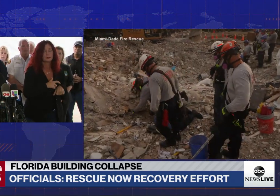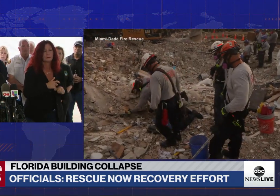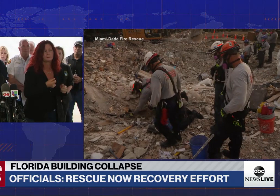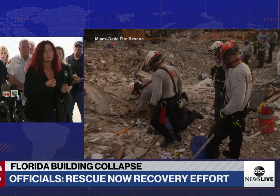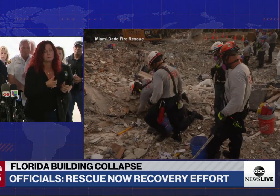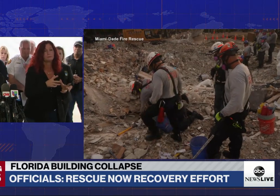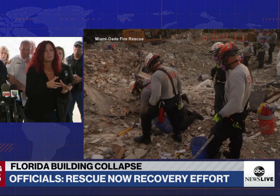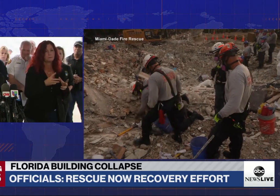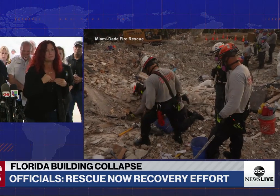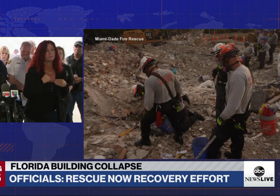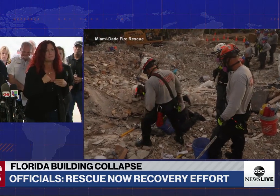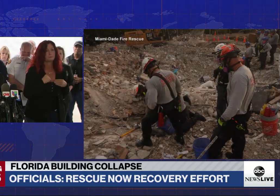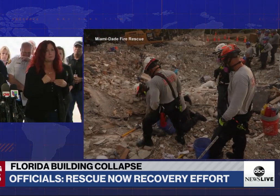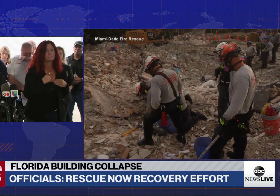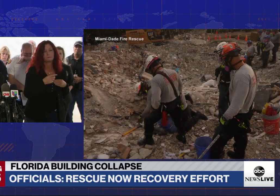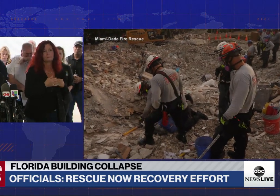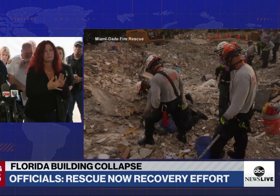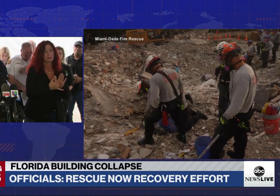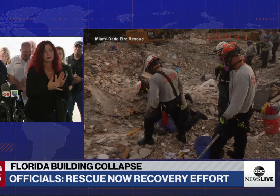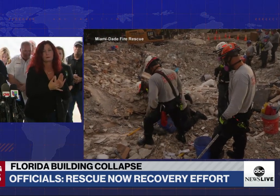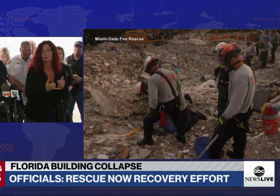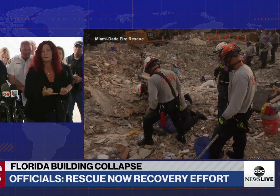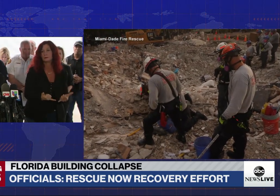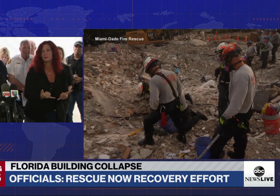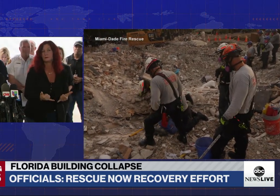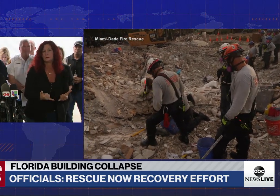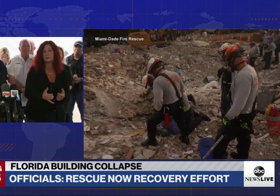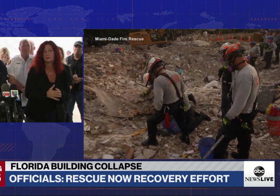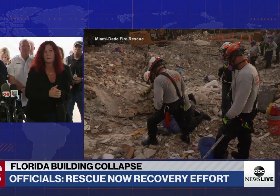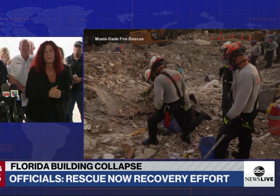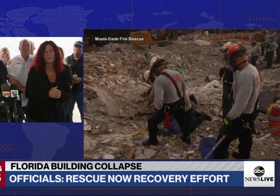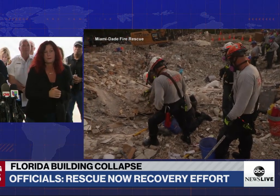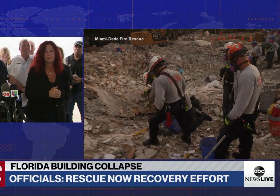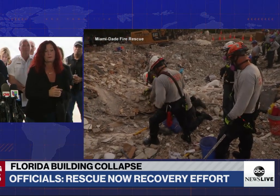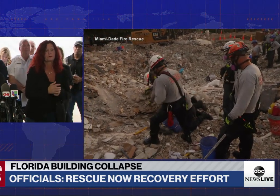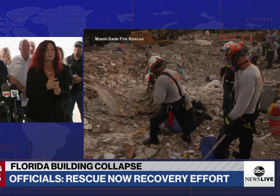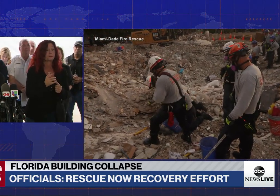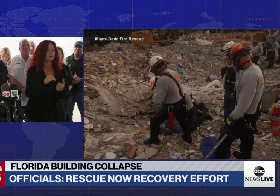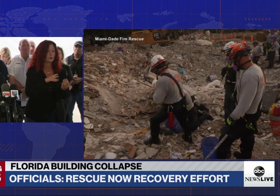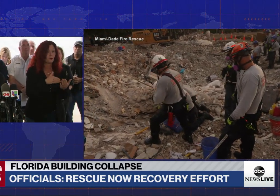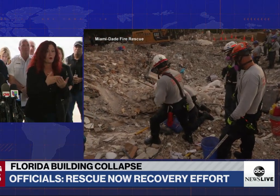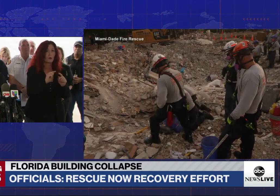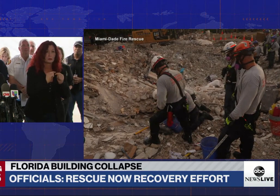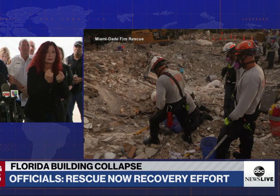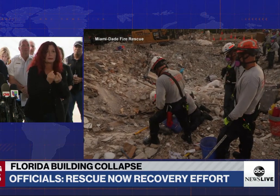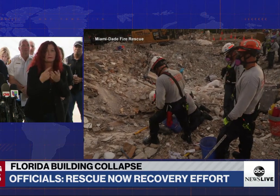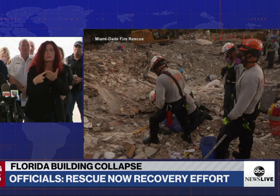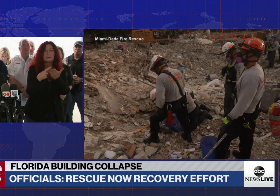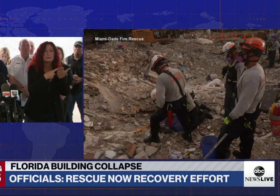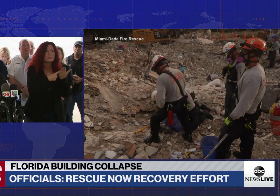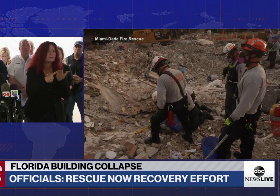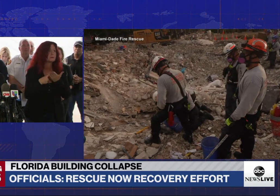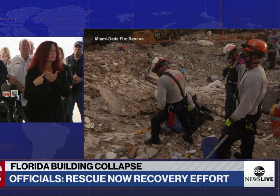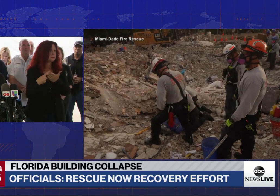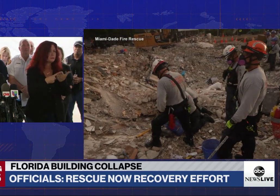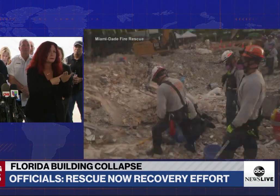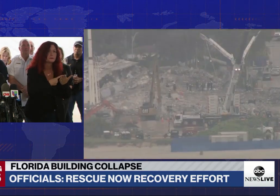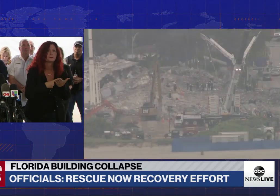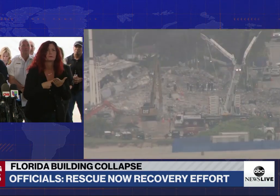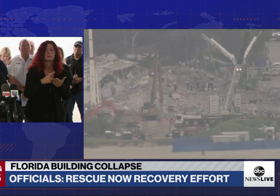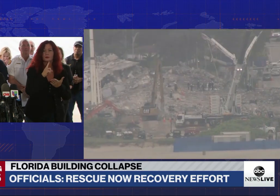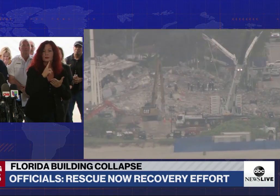at specific factors. Chief Kaminsky and Assistant Chief Jadala will speak to all of these in more